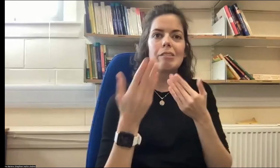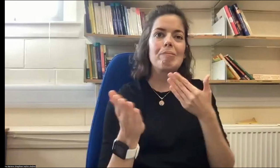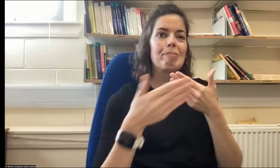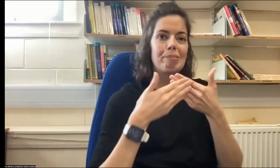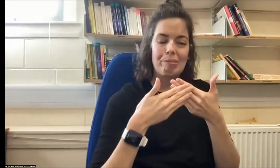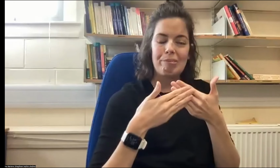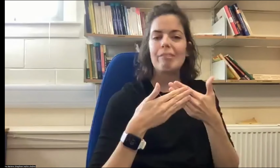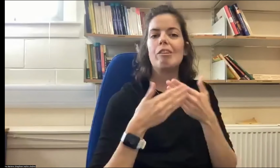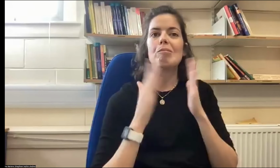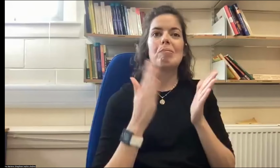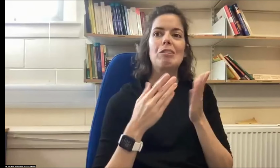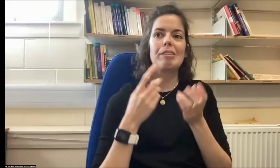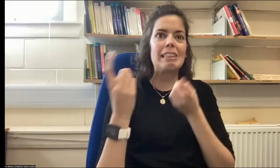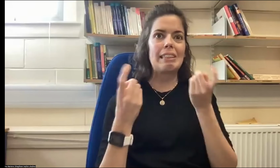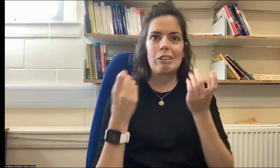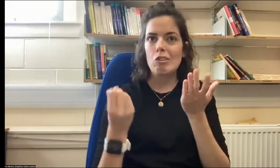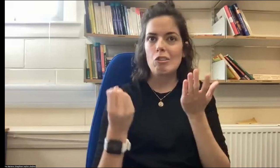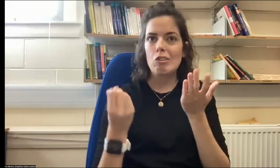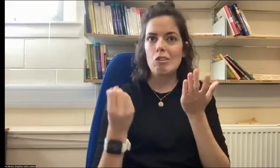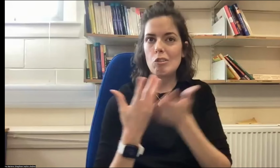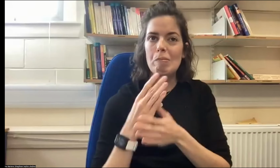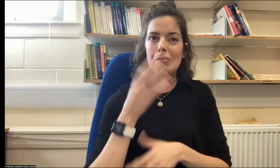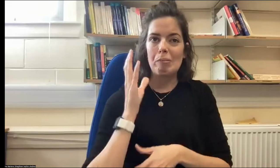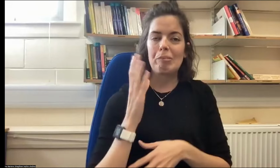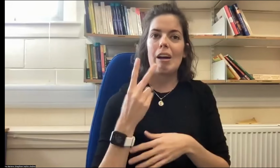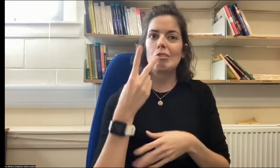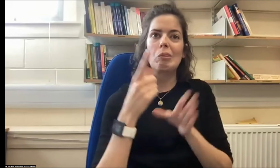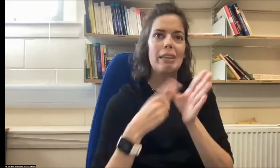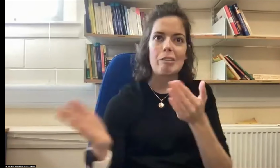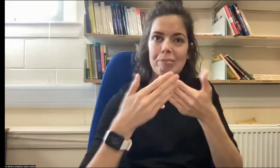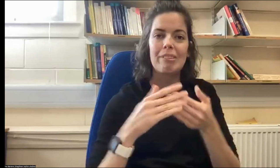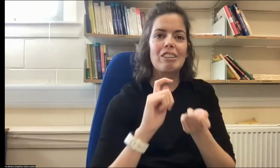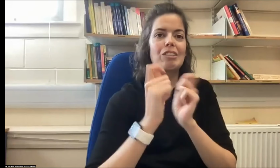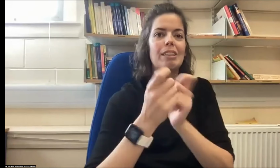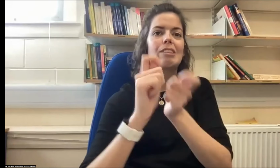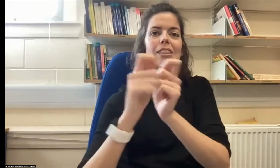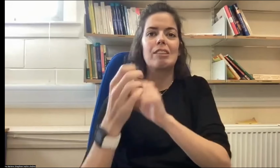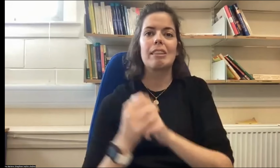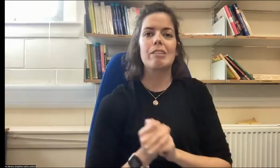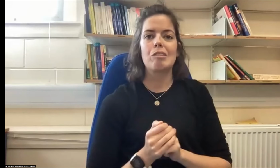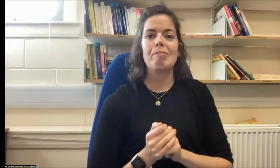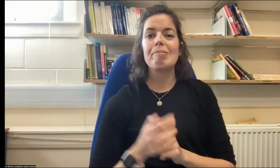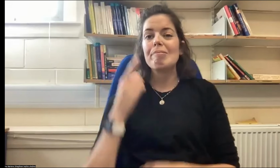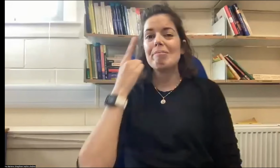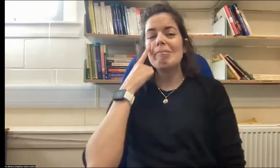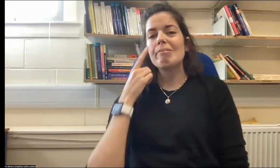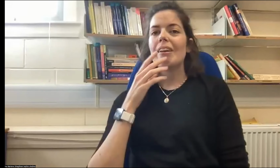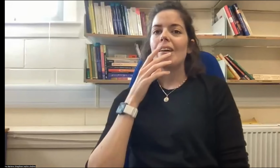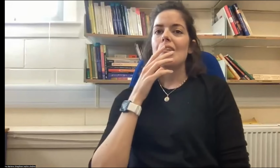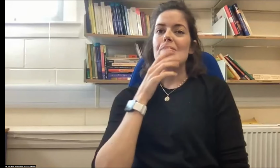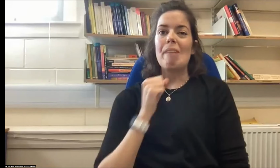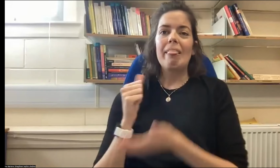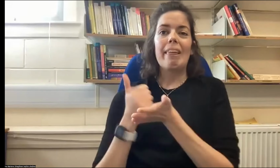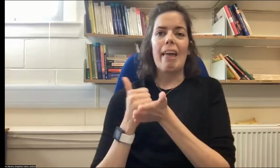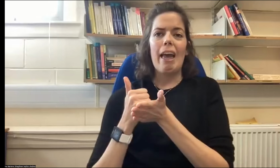event going on, or that pub can close after a number of years, and then the space moves to a different pub. So you can see